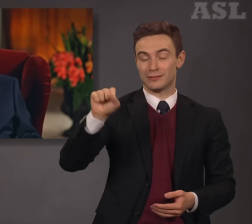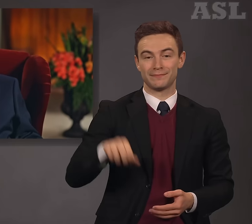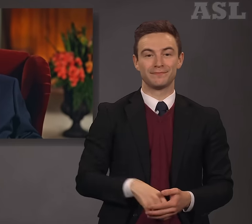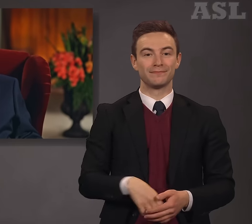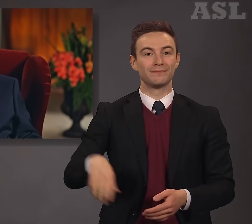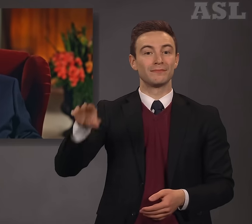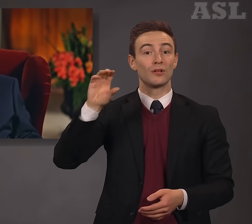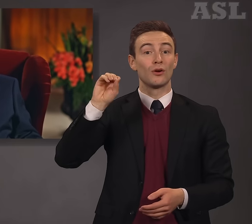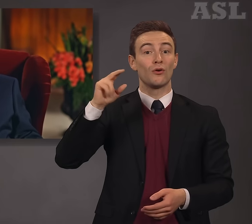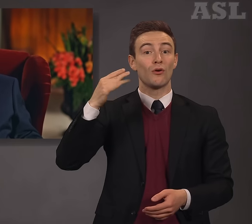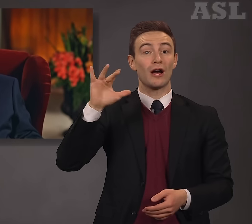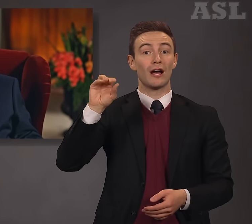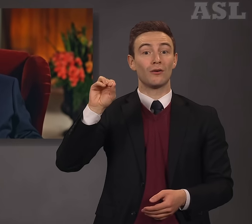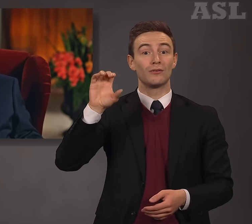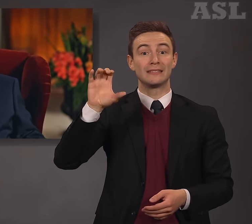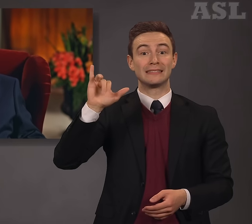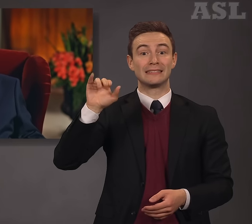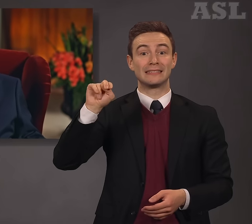Cincinnati, Ohio;